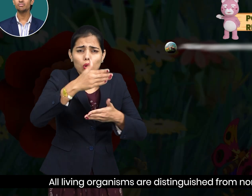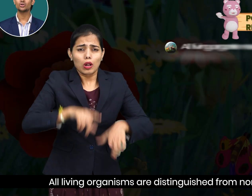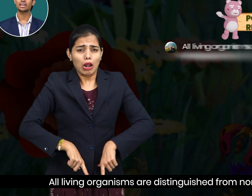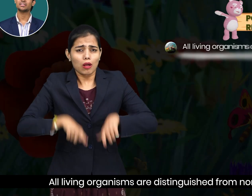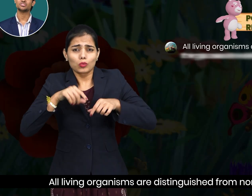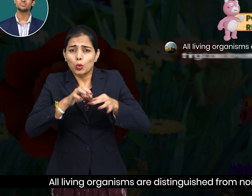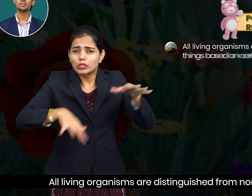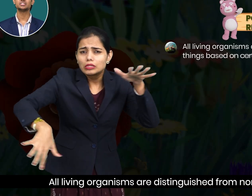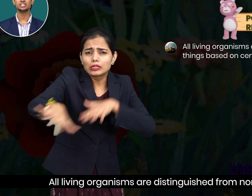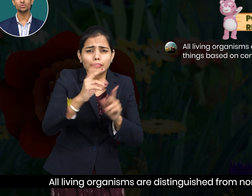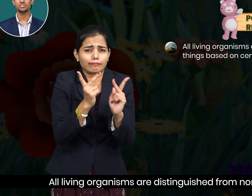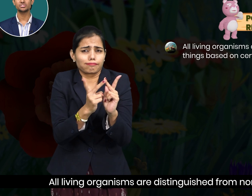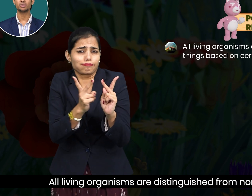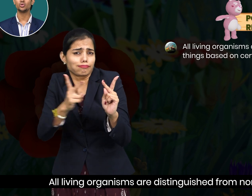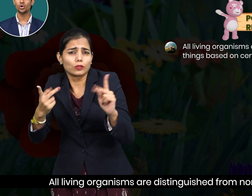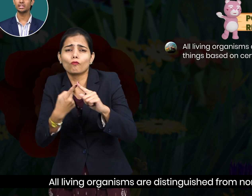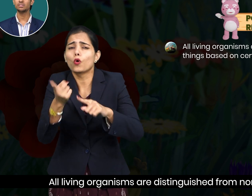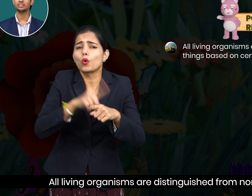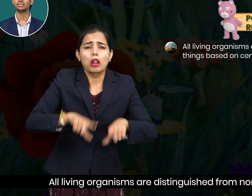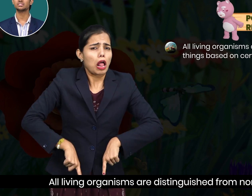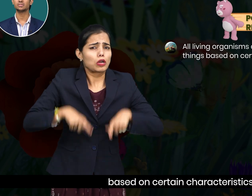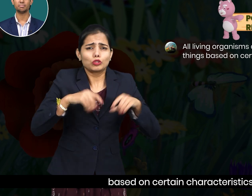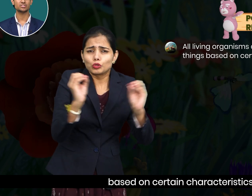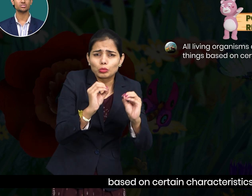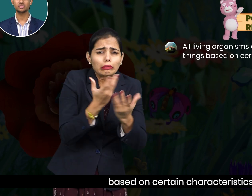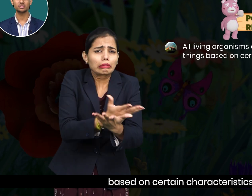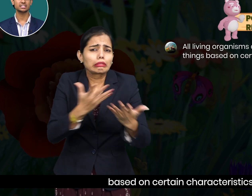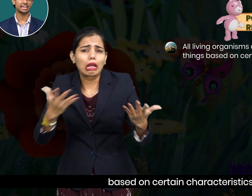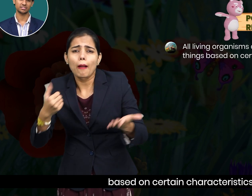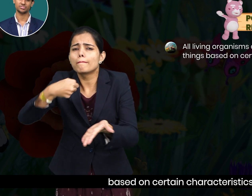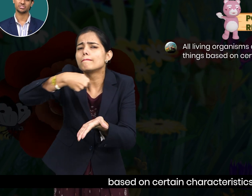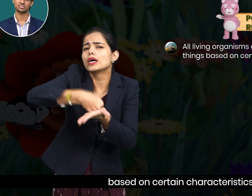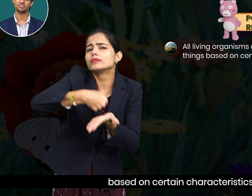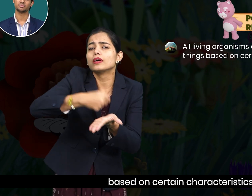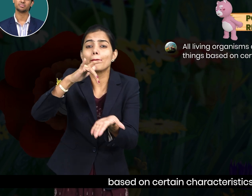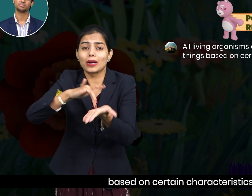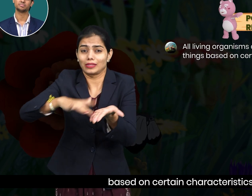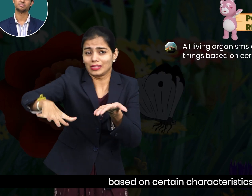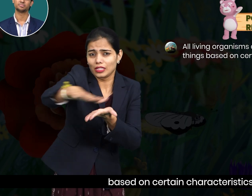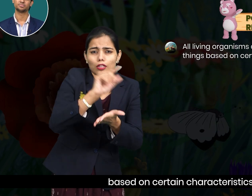All living organisms are distinguished from non-living things based on certain characteristics.